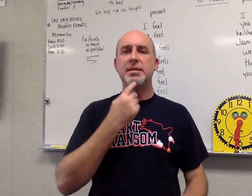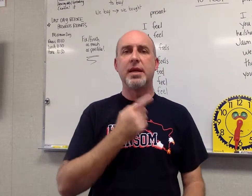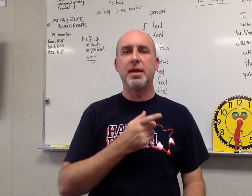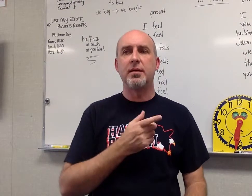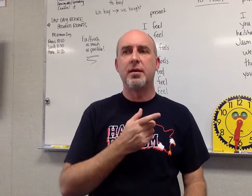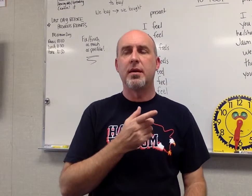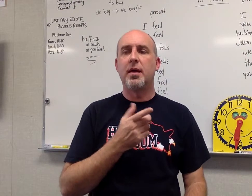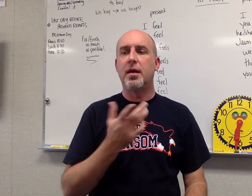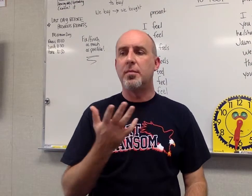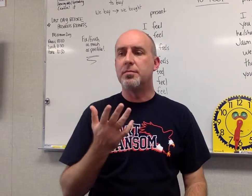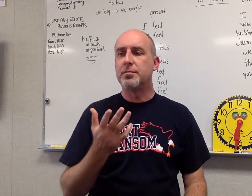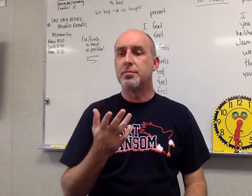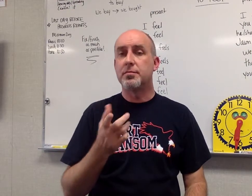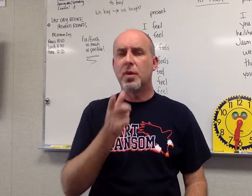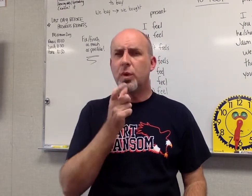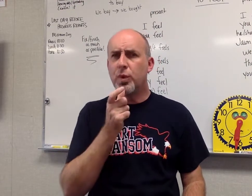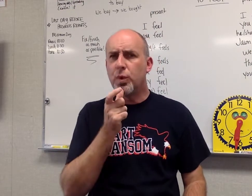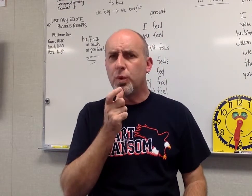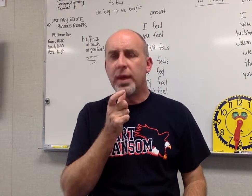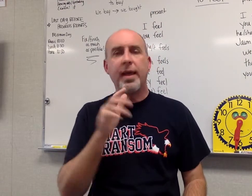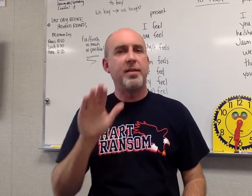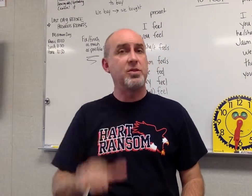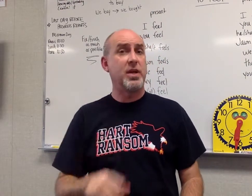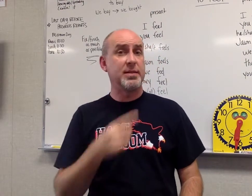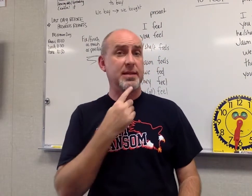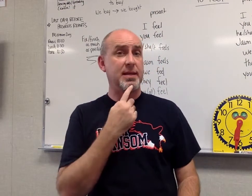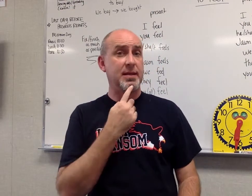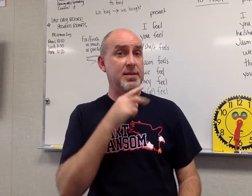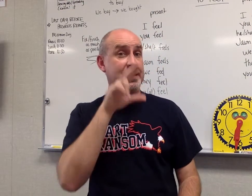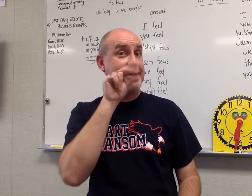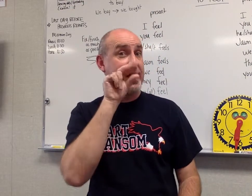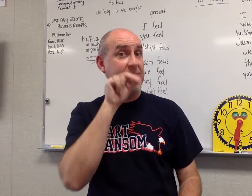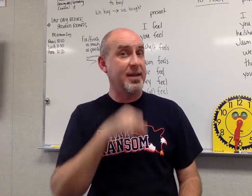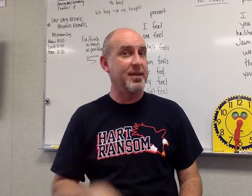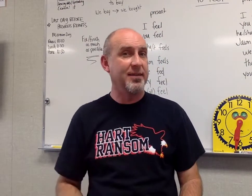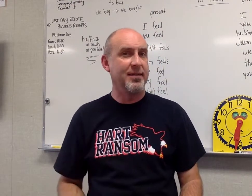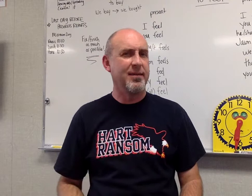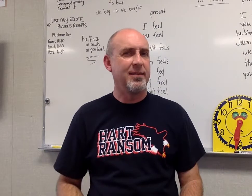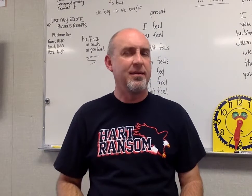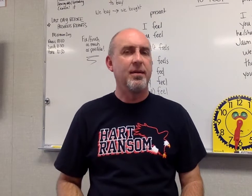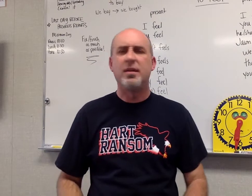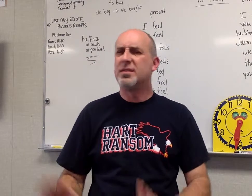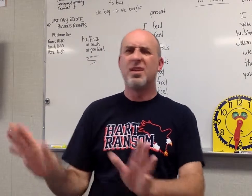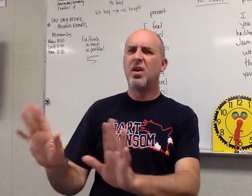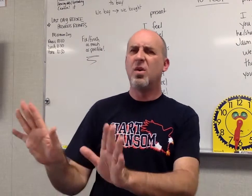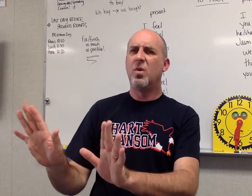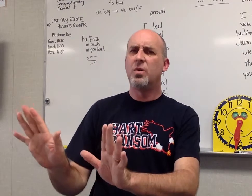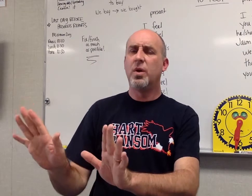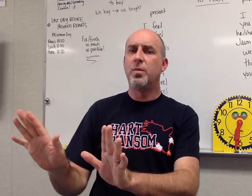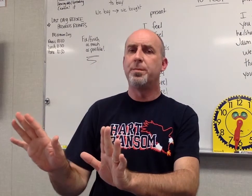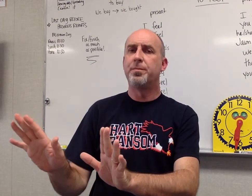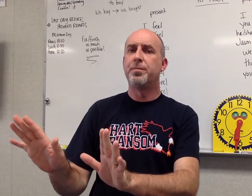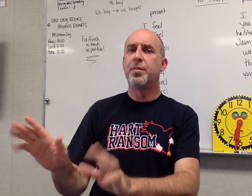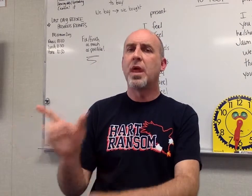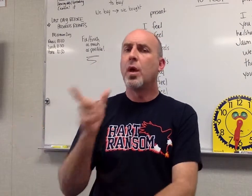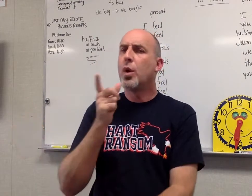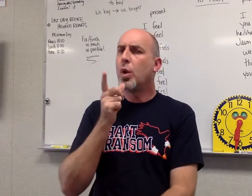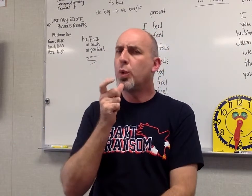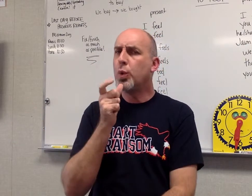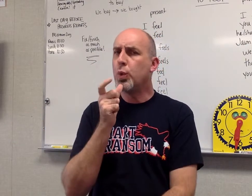say, who, and the child says, duck. And you say, no. Who